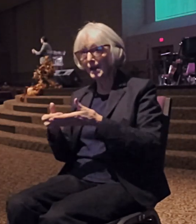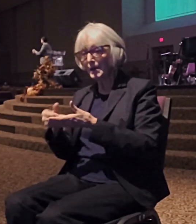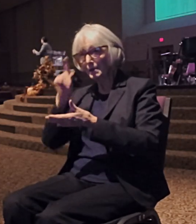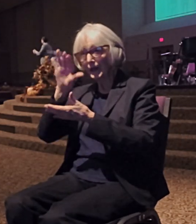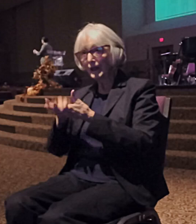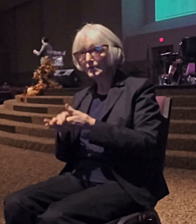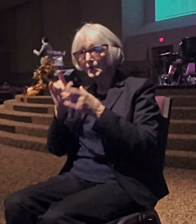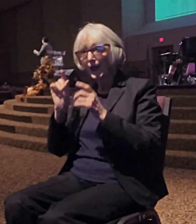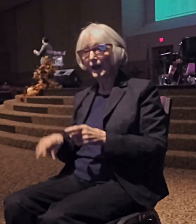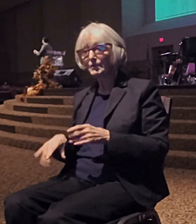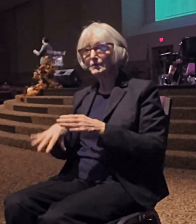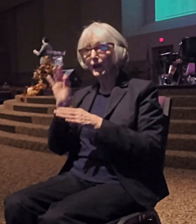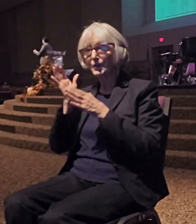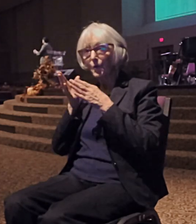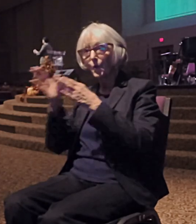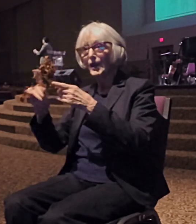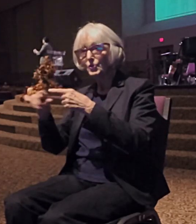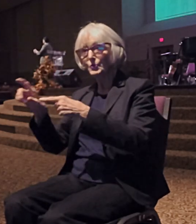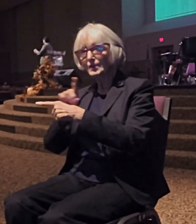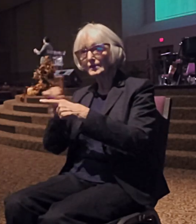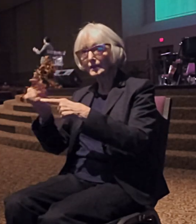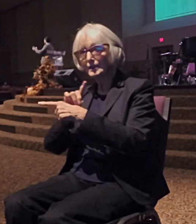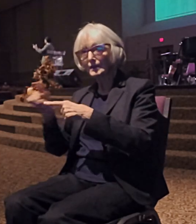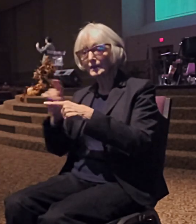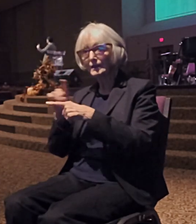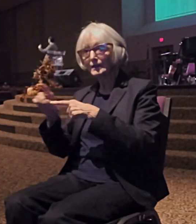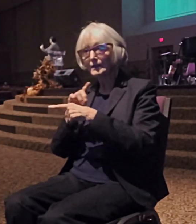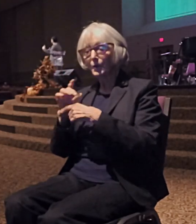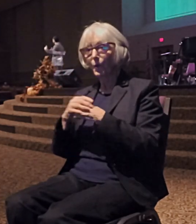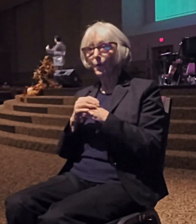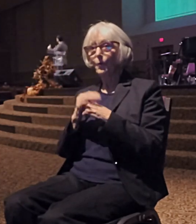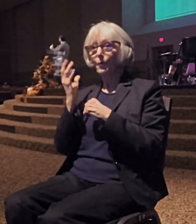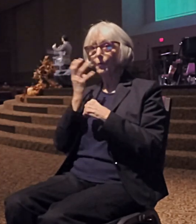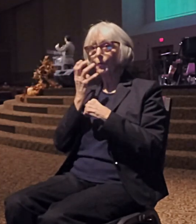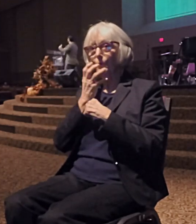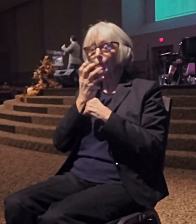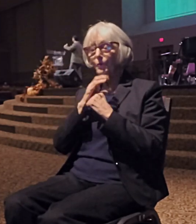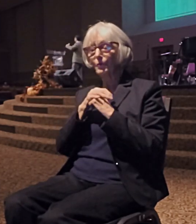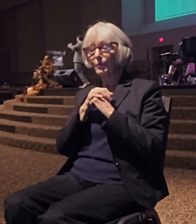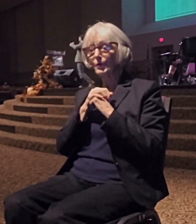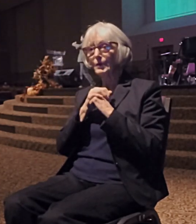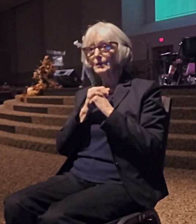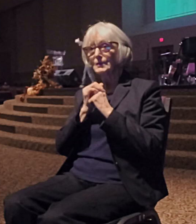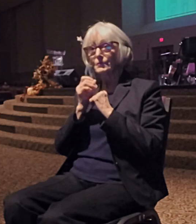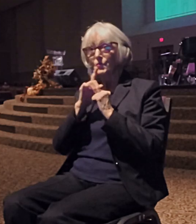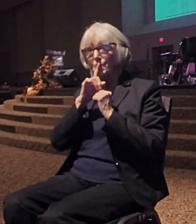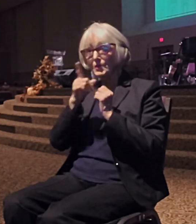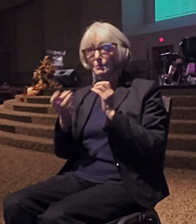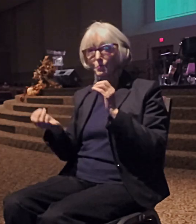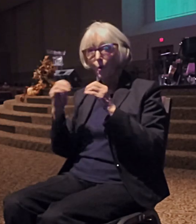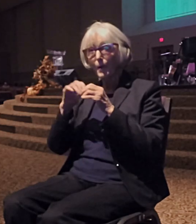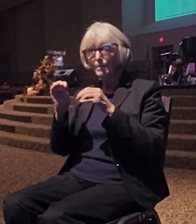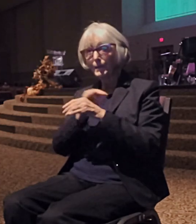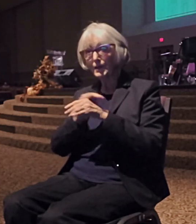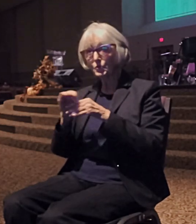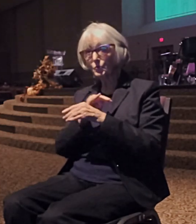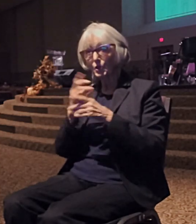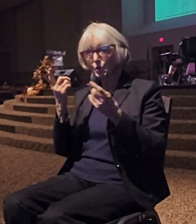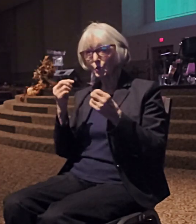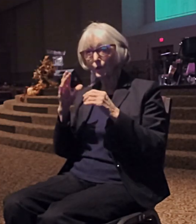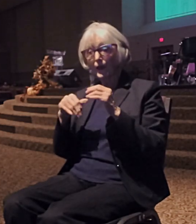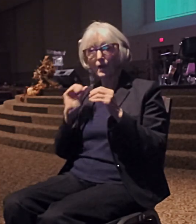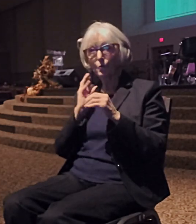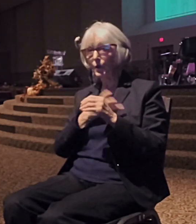have to find a way to disciple. You know, see, here's the reality, church family. There is more ministry to be done than even